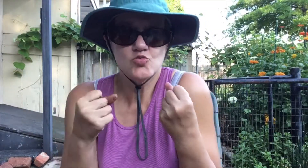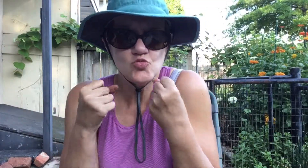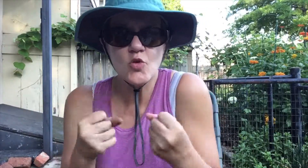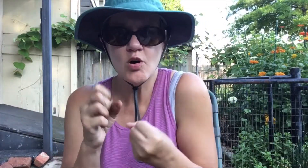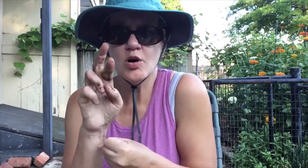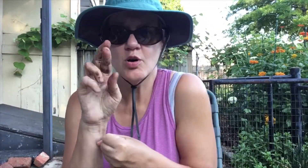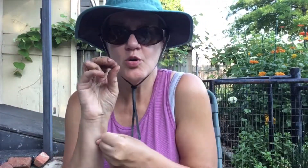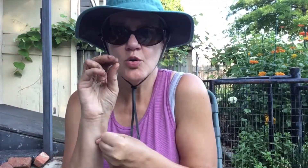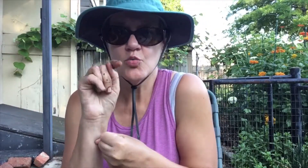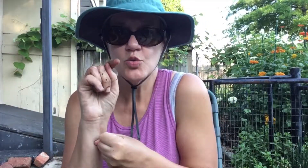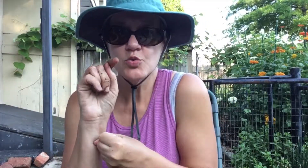able to get rid of them.